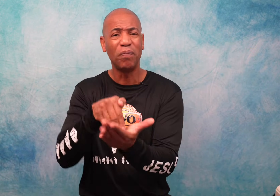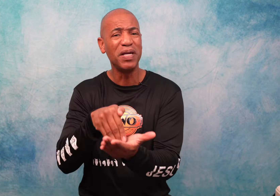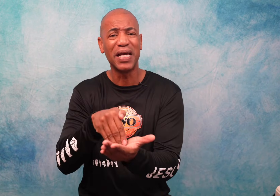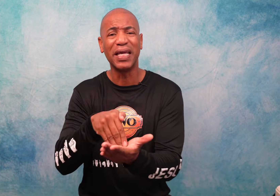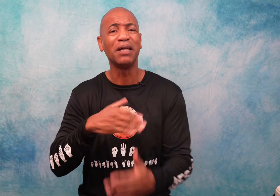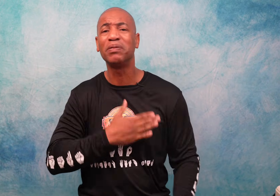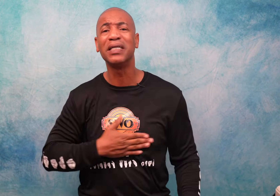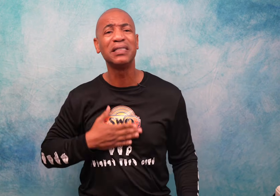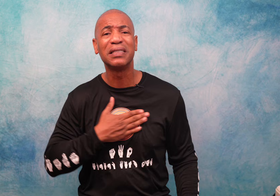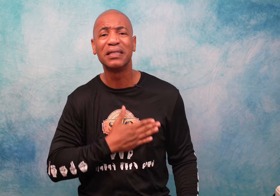Repeat that again, please.